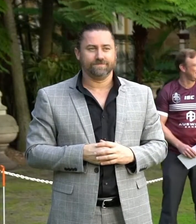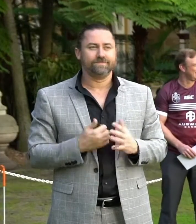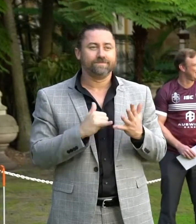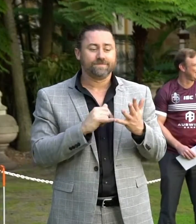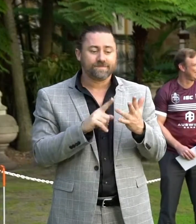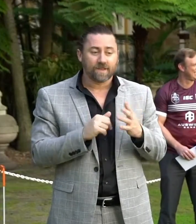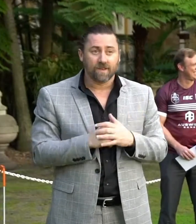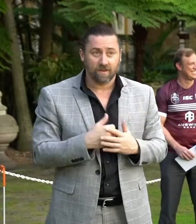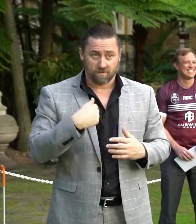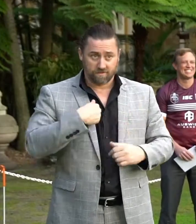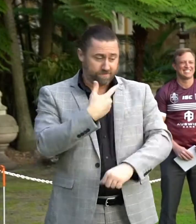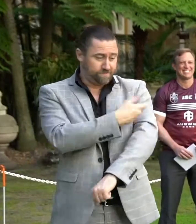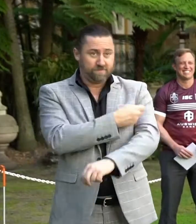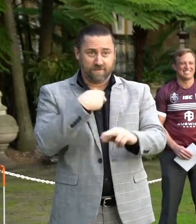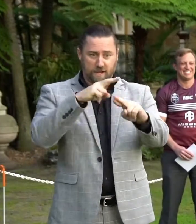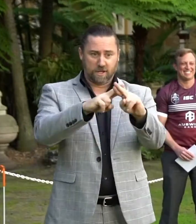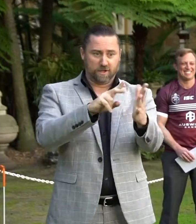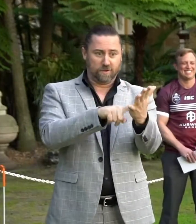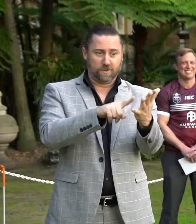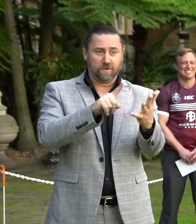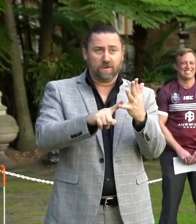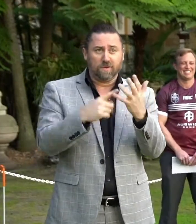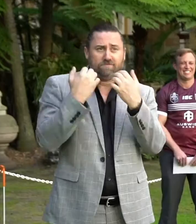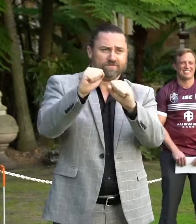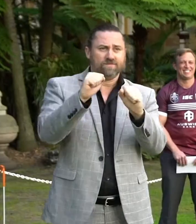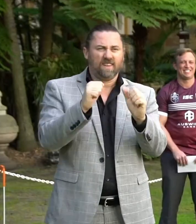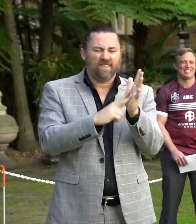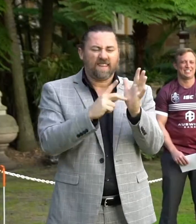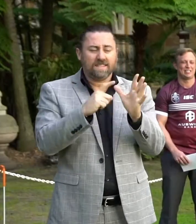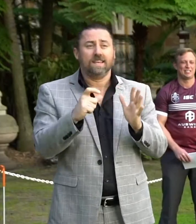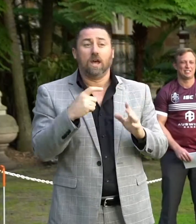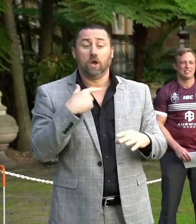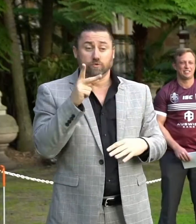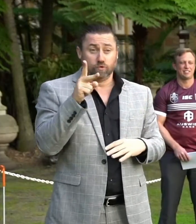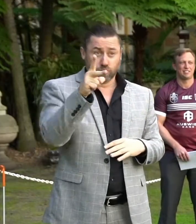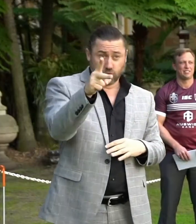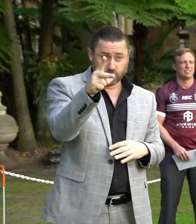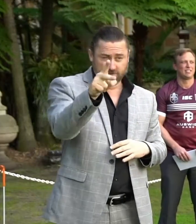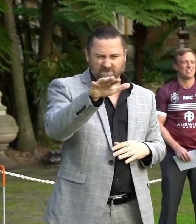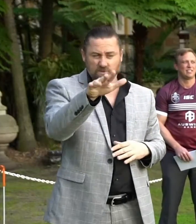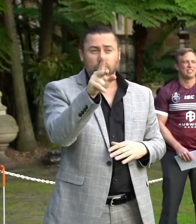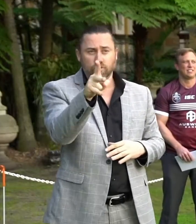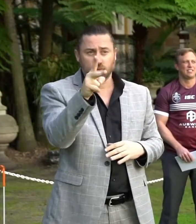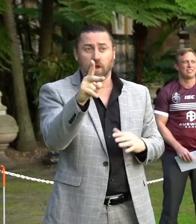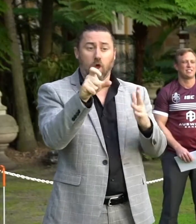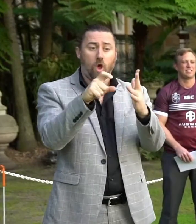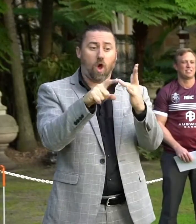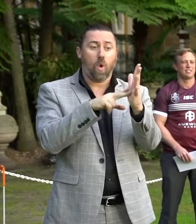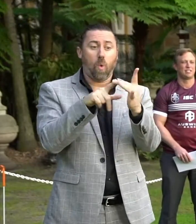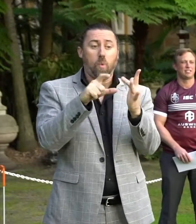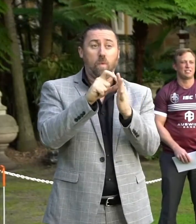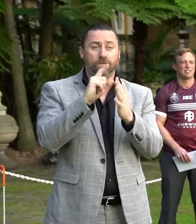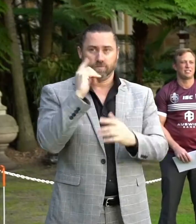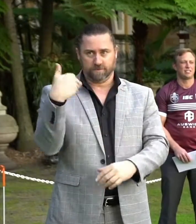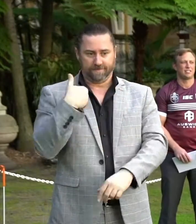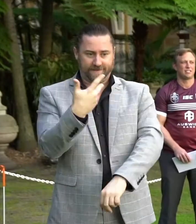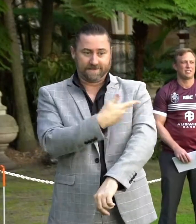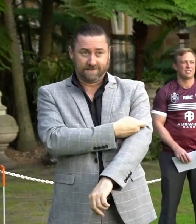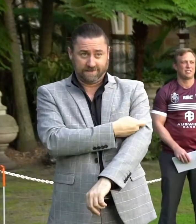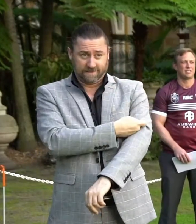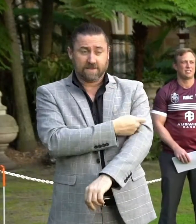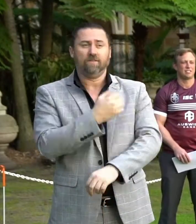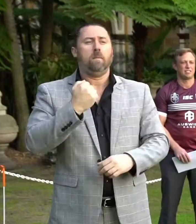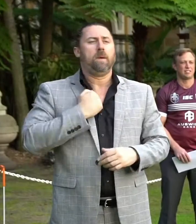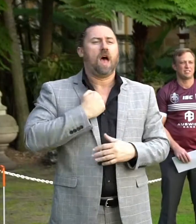So I've just had my flu vaccine, and in 2 weeks' time I will be getting the COVID vaccine, and for my